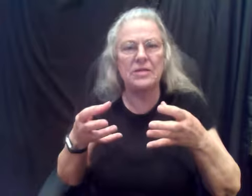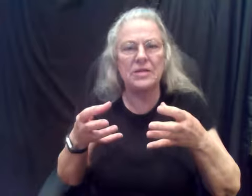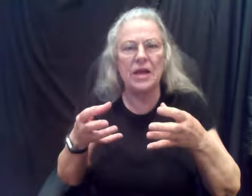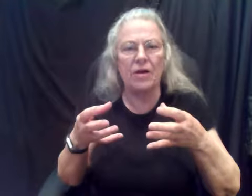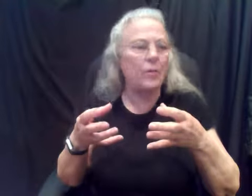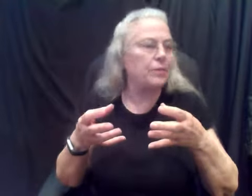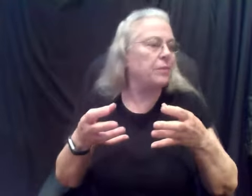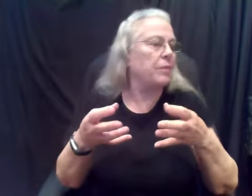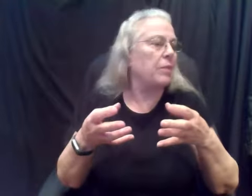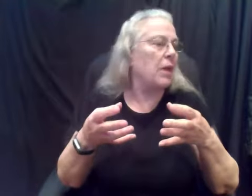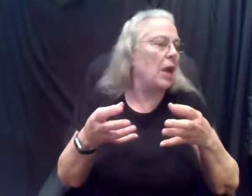there.